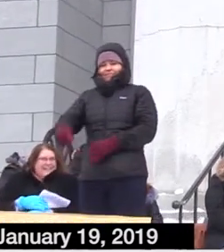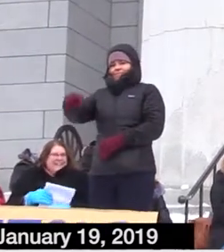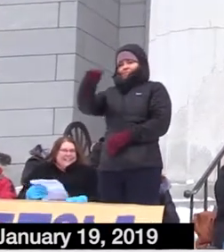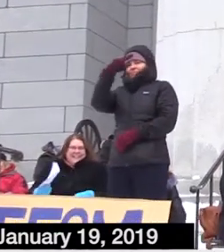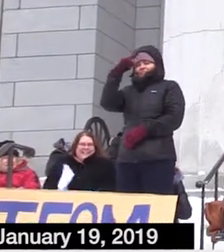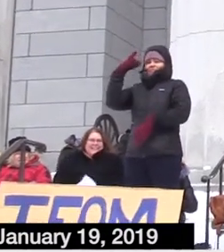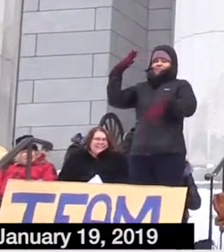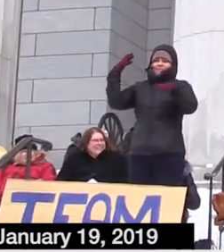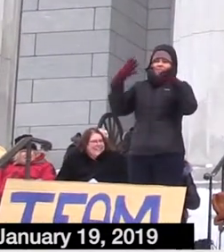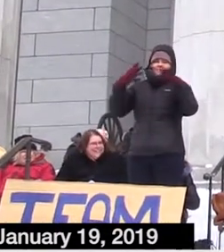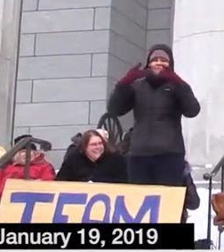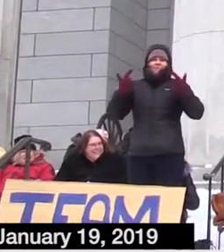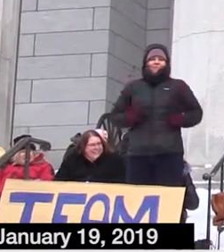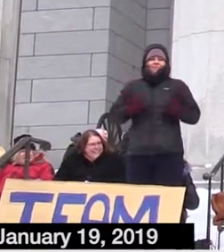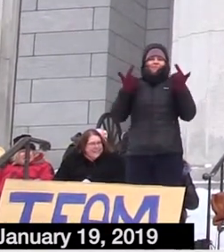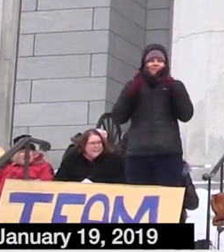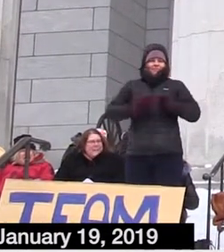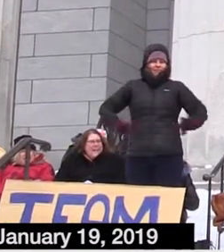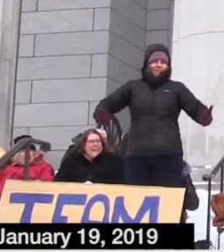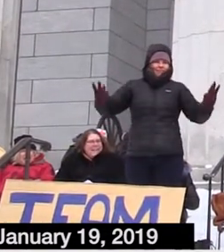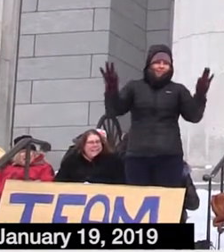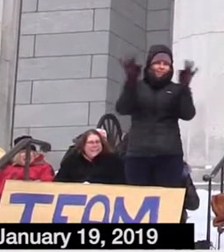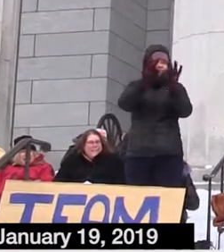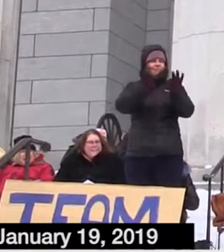Black immigrant lives matter.